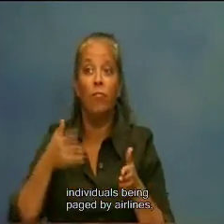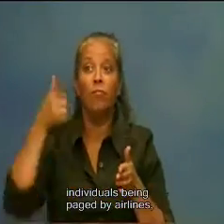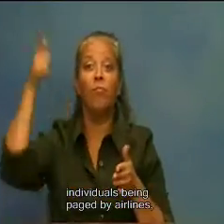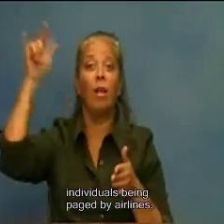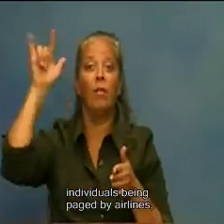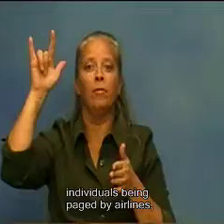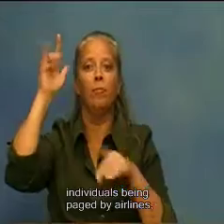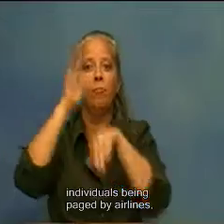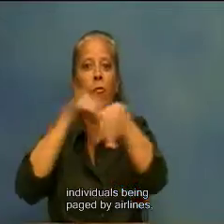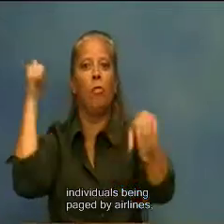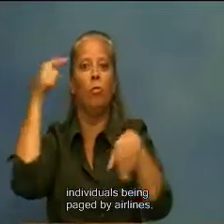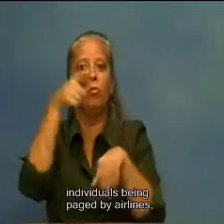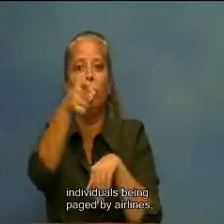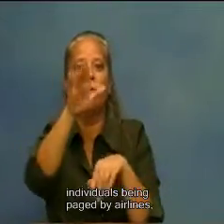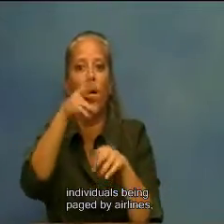individuals being paged by airlines,